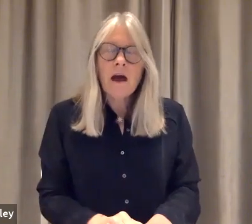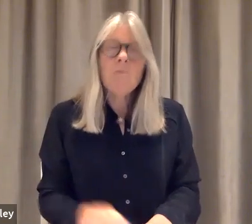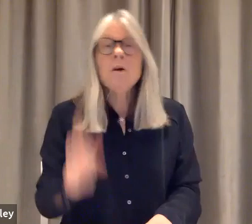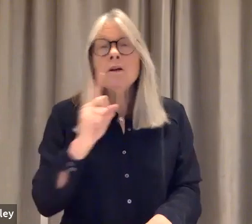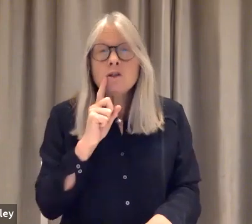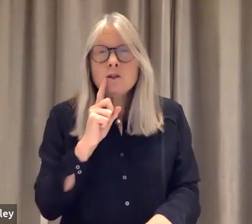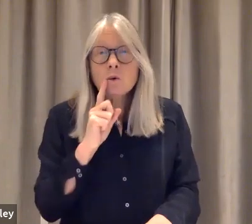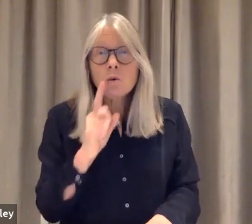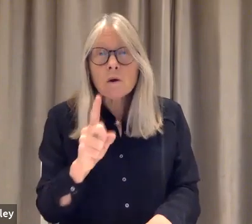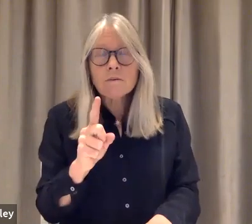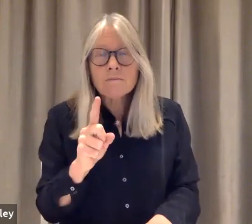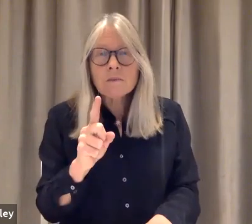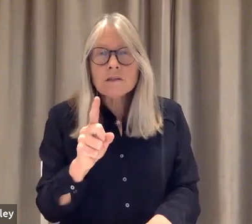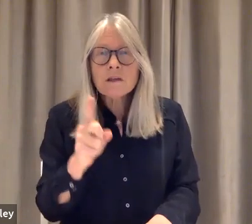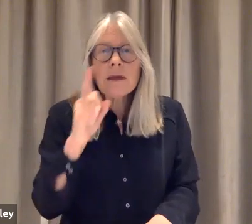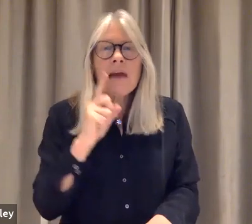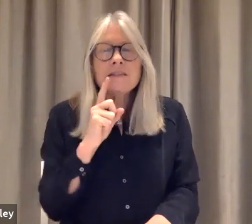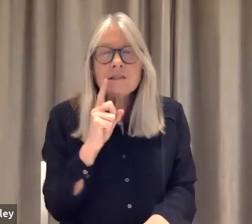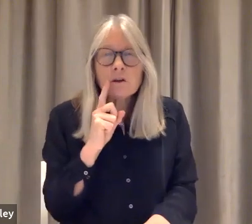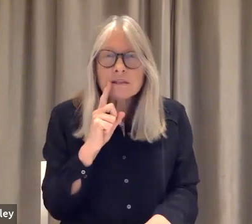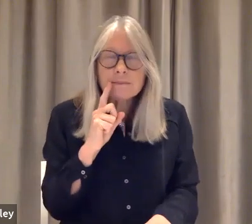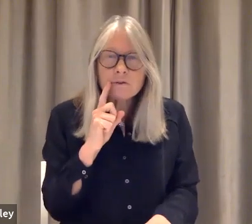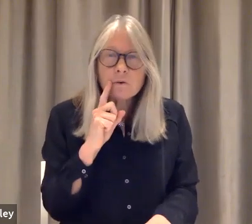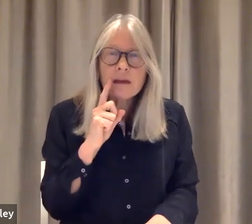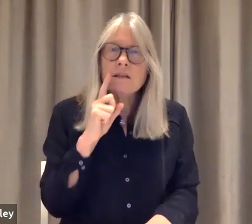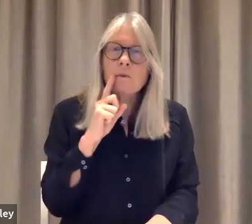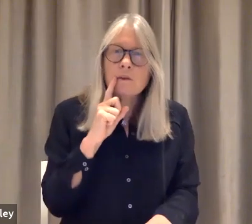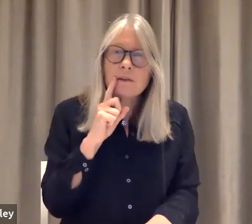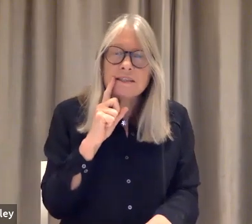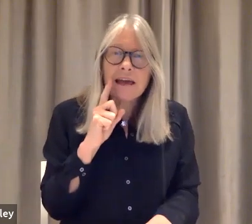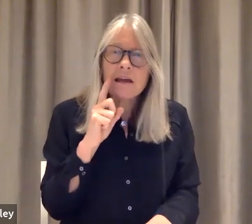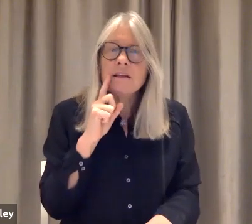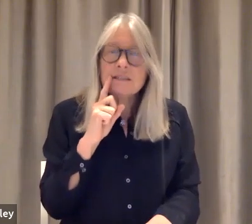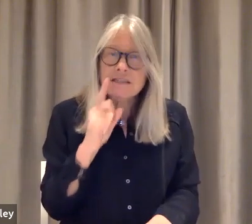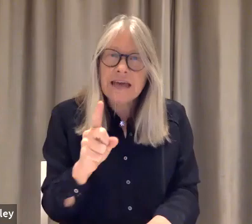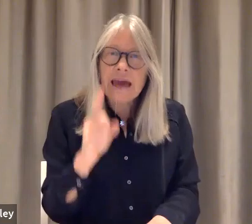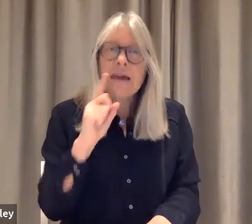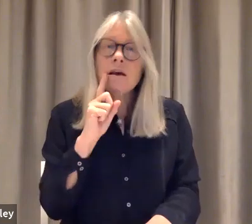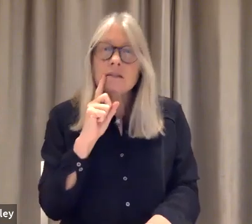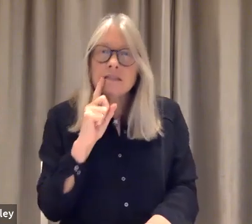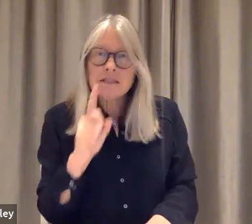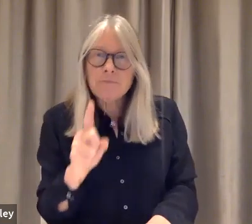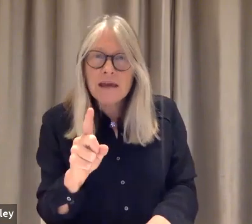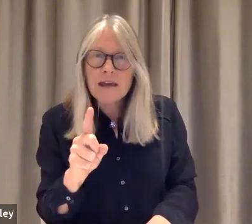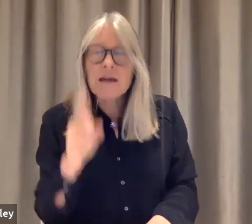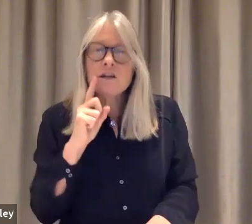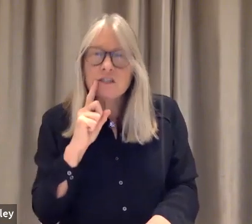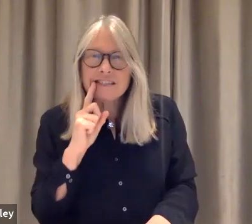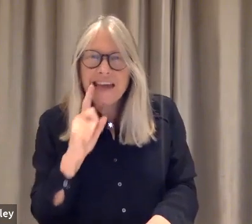go. To talk. So again, this is the concept of talking. So whether we're saying to say, to speak, to